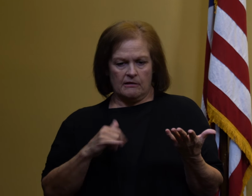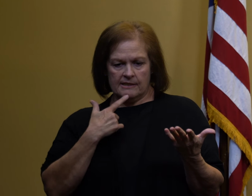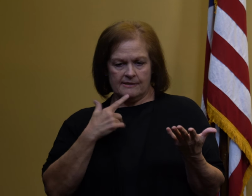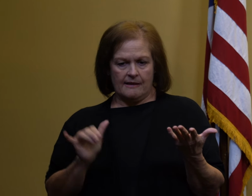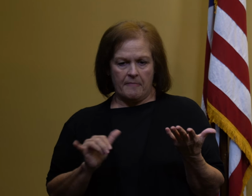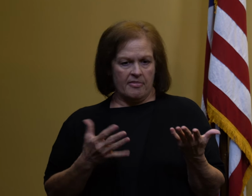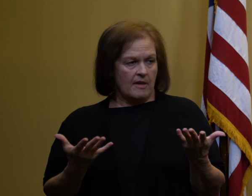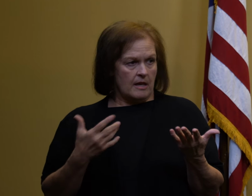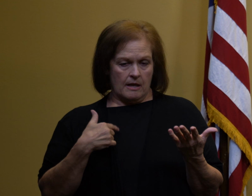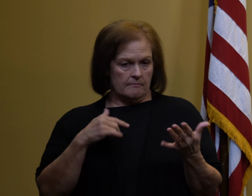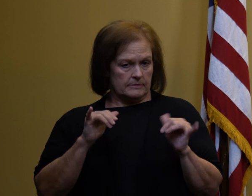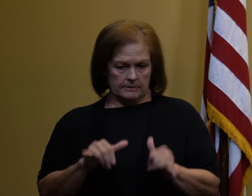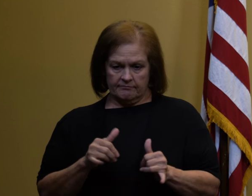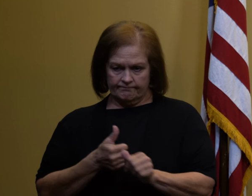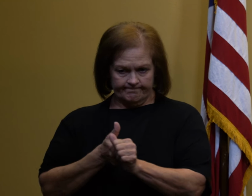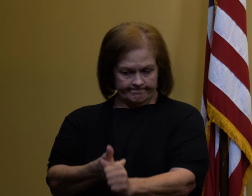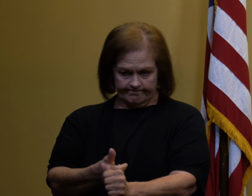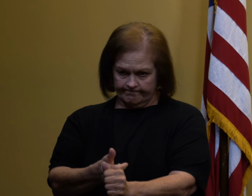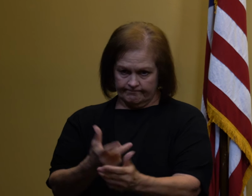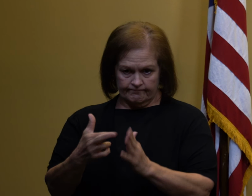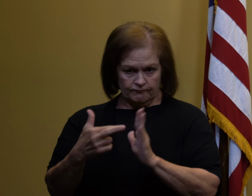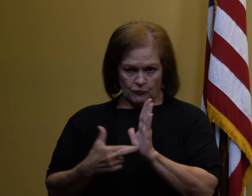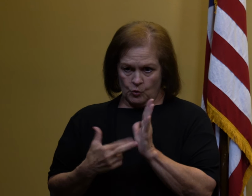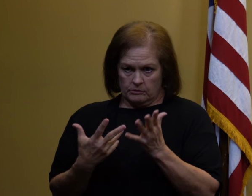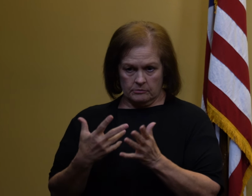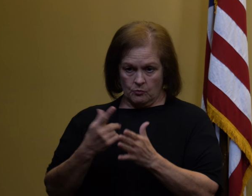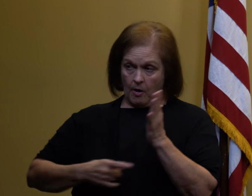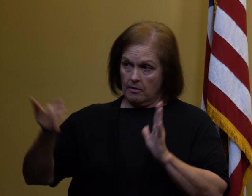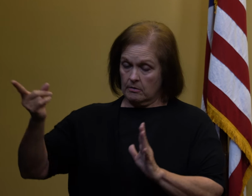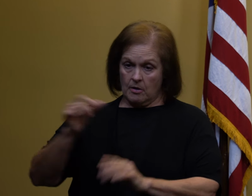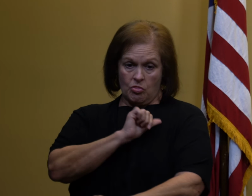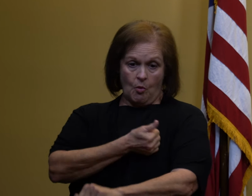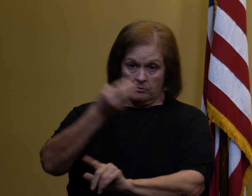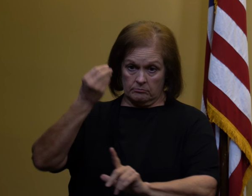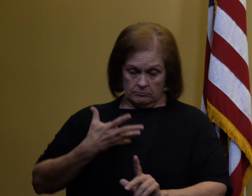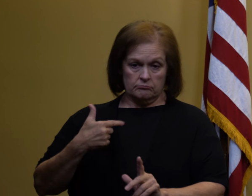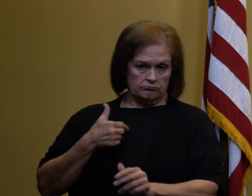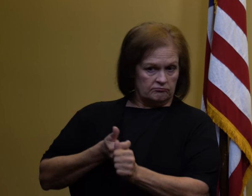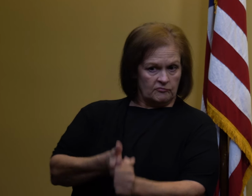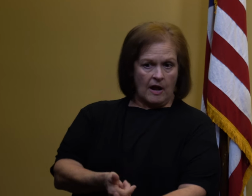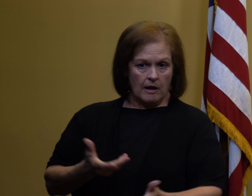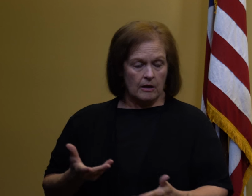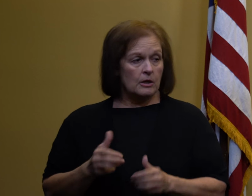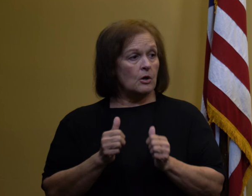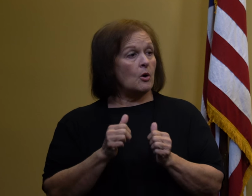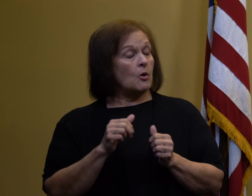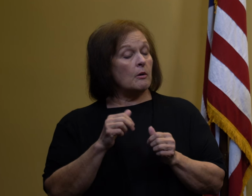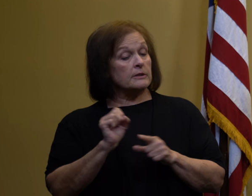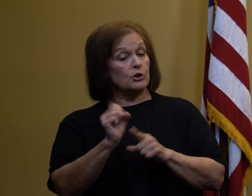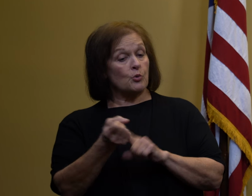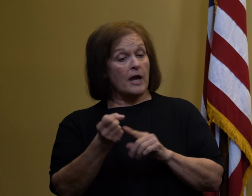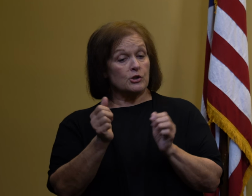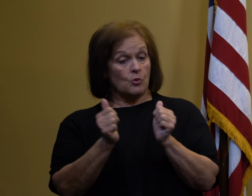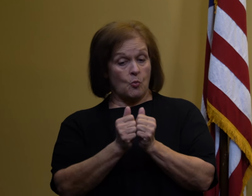terms of staying in lanes and sticking with the scope of authority. One of my issues with the handling of the